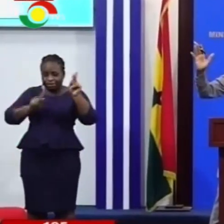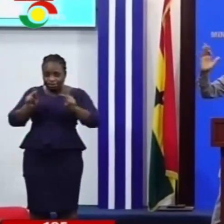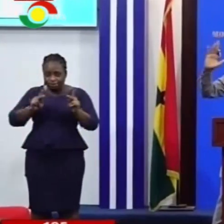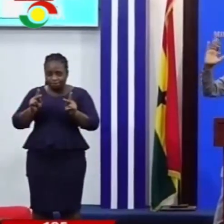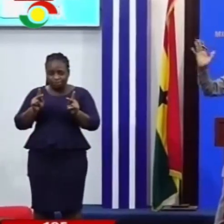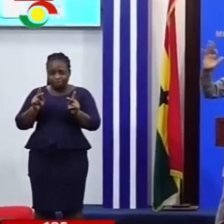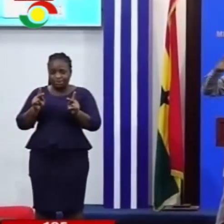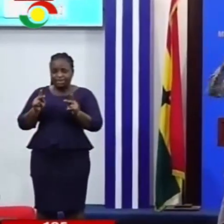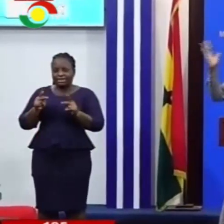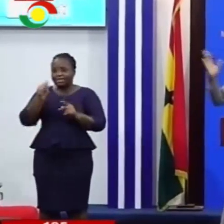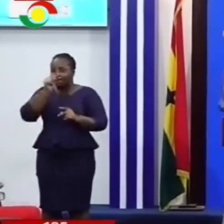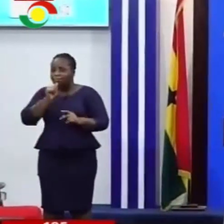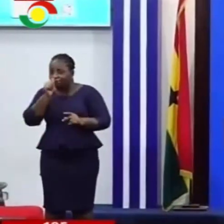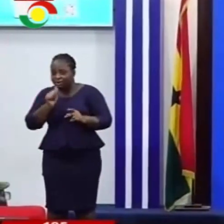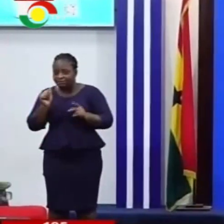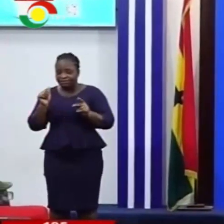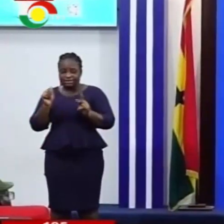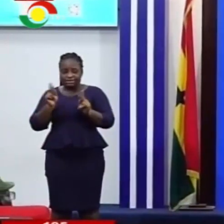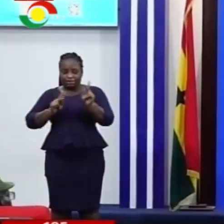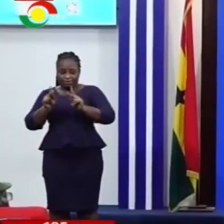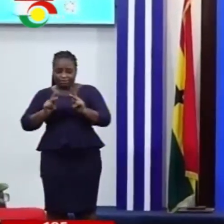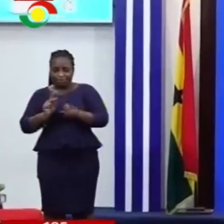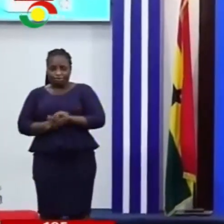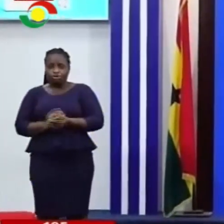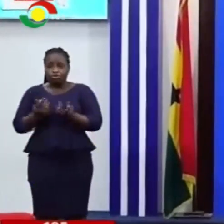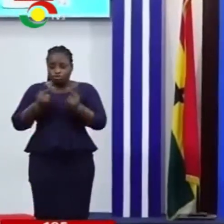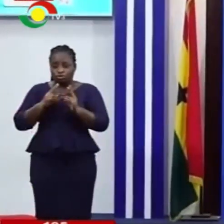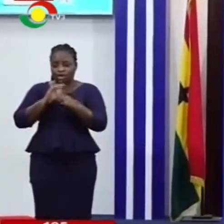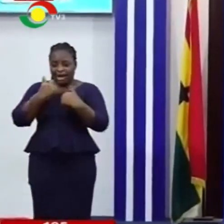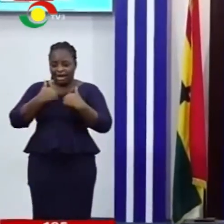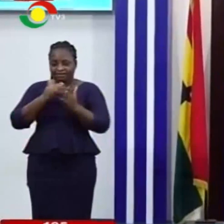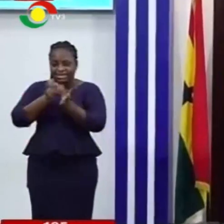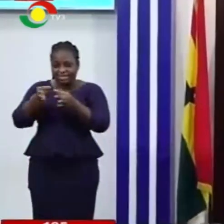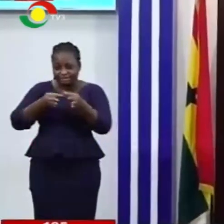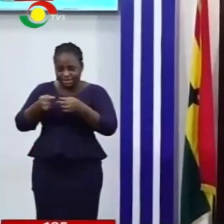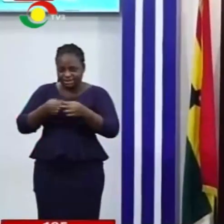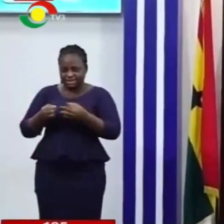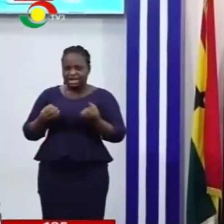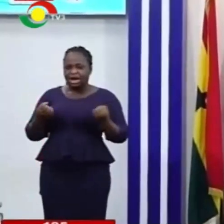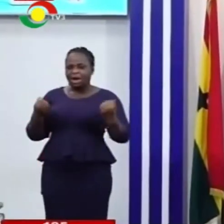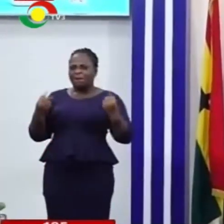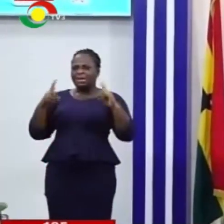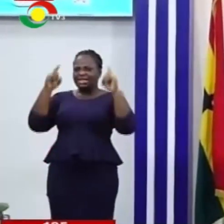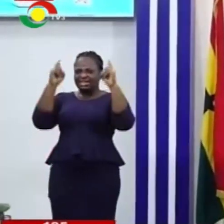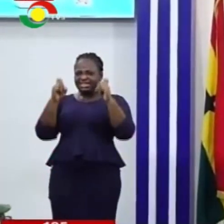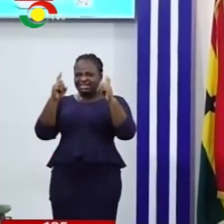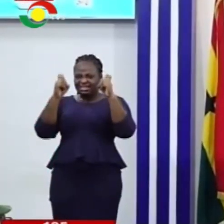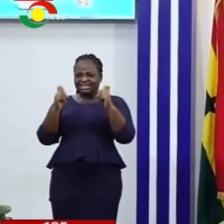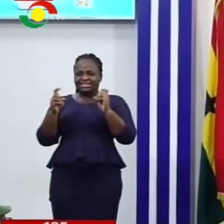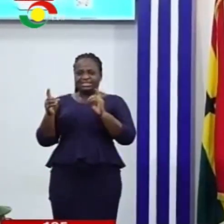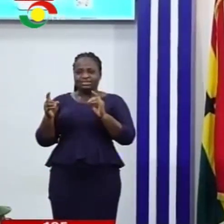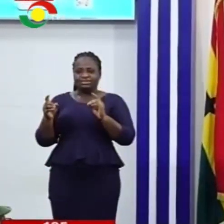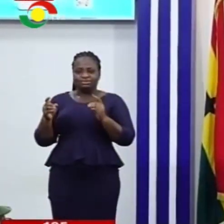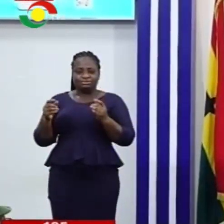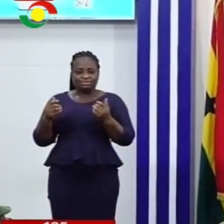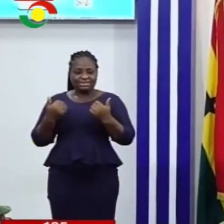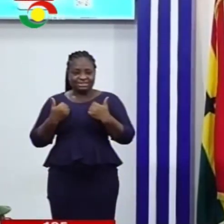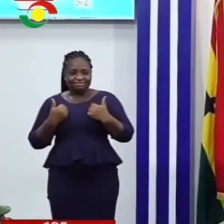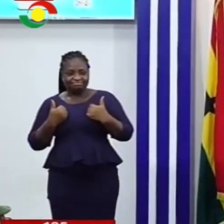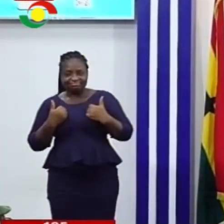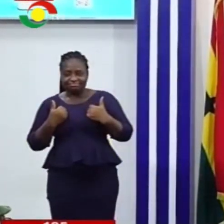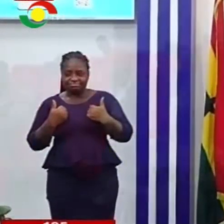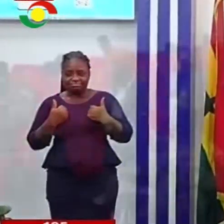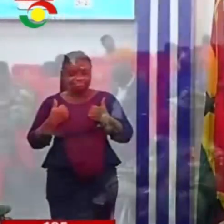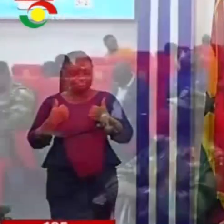also in the private sector so that we have clarity. How many tests so far? Dr. Bedusa Akodia, please be on standby to answer